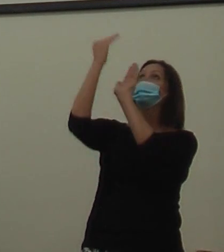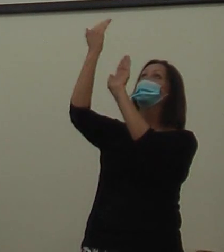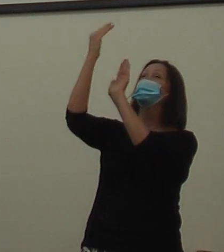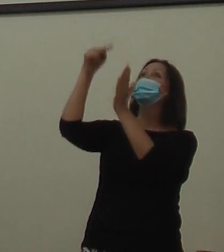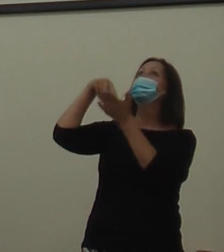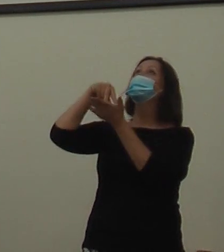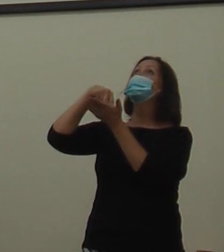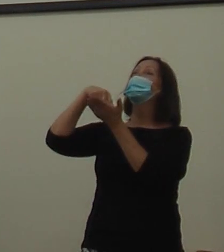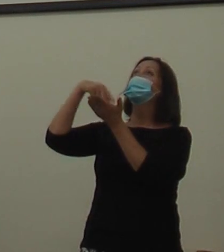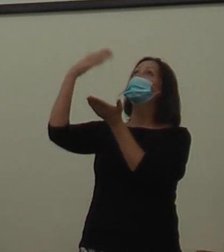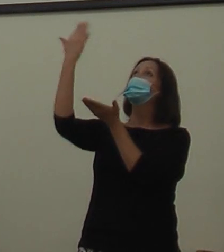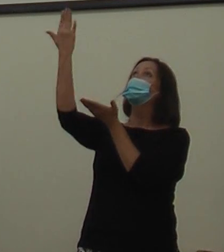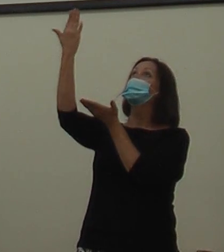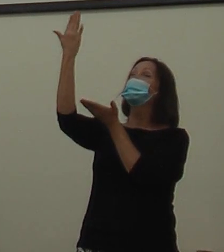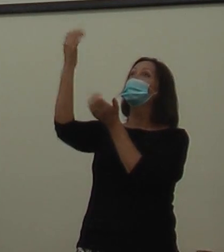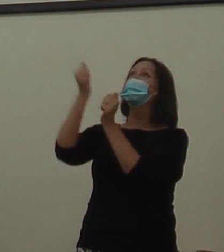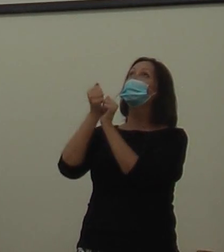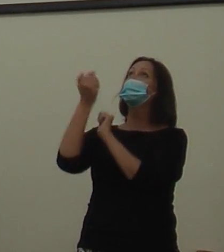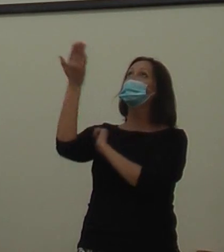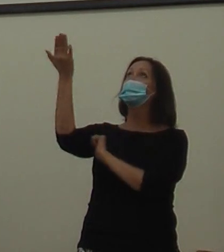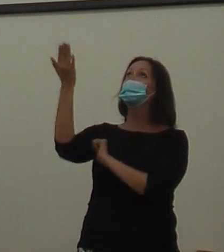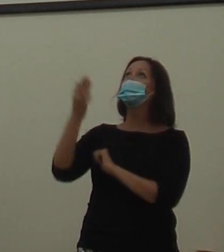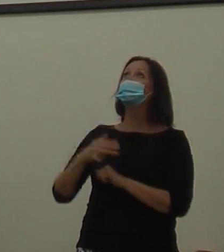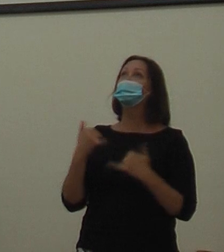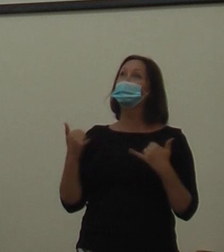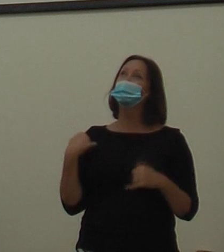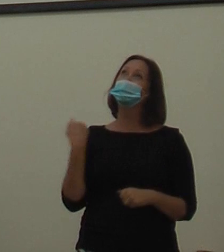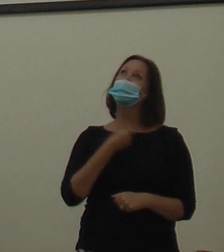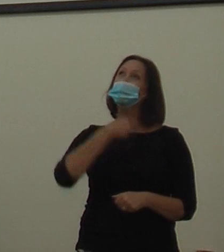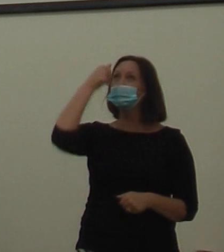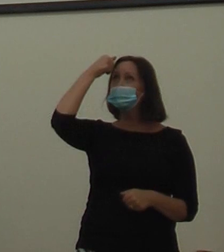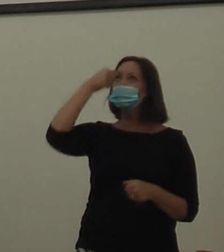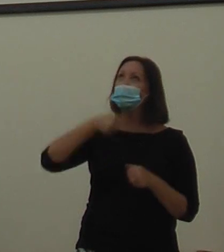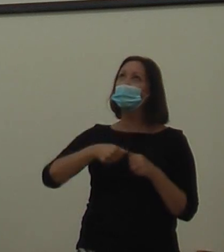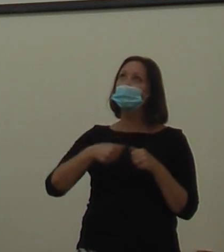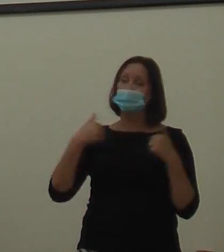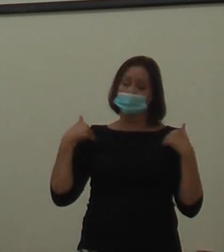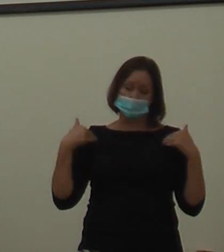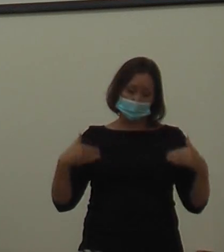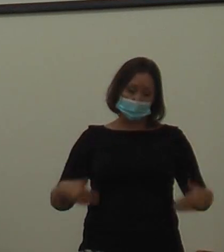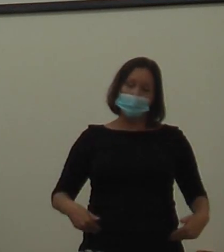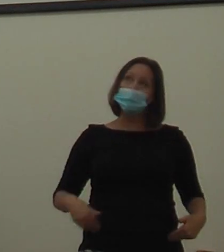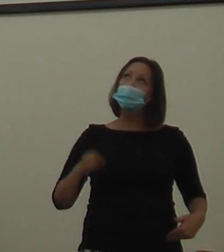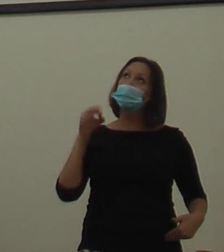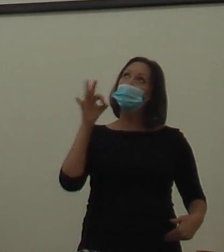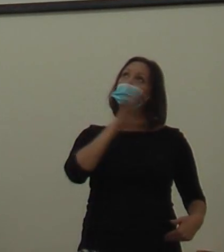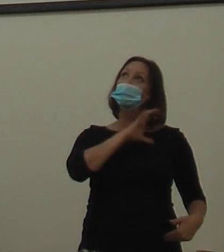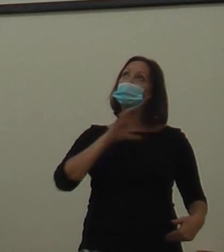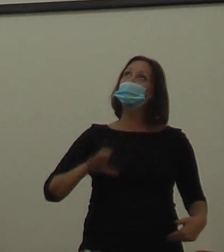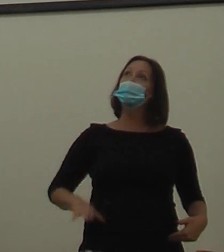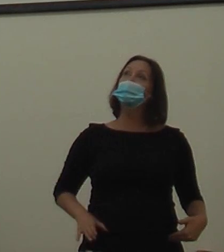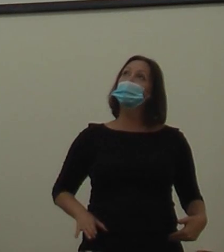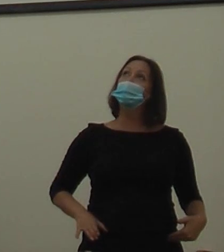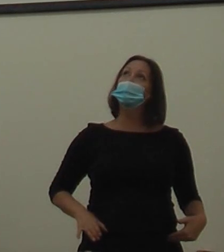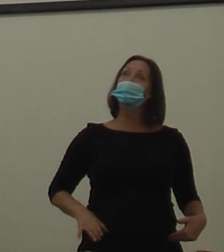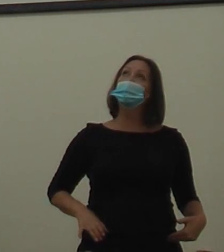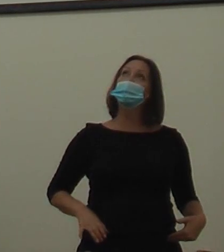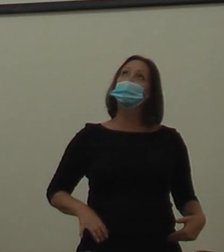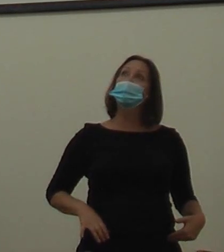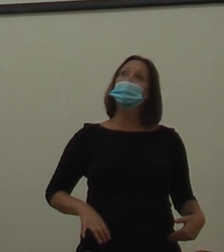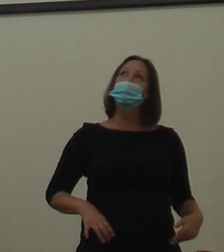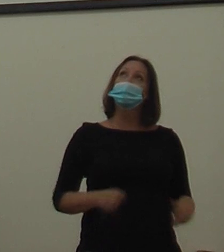time. And now we remember the body of Christ as it was tortured and hung on a cross for